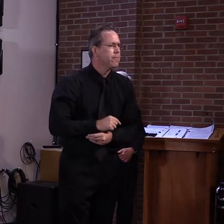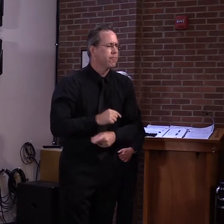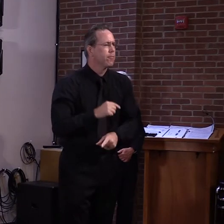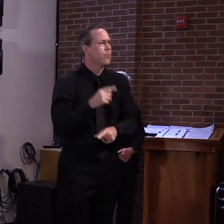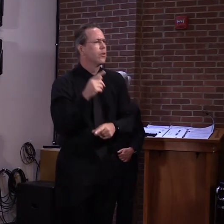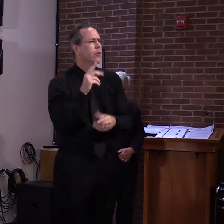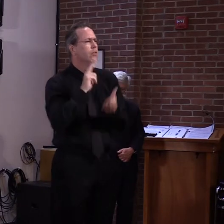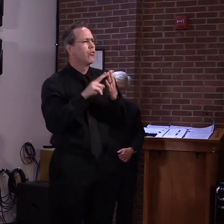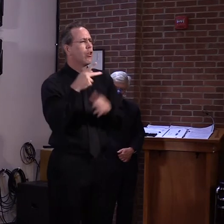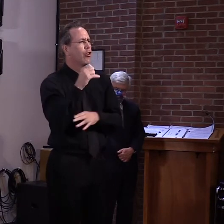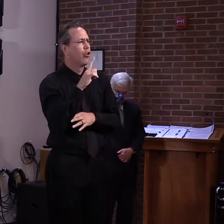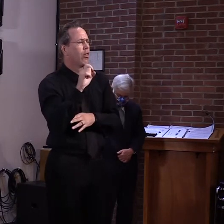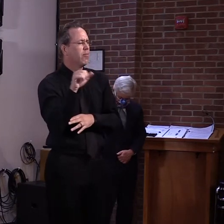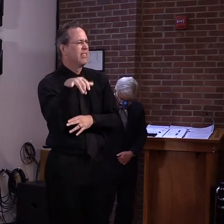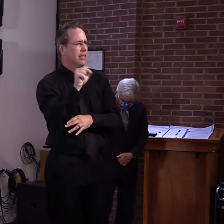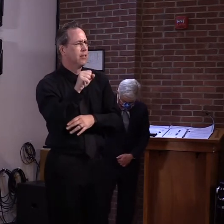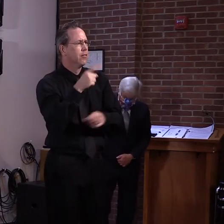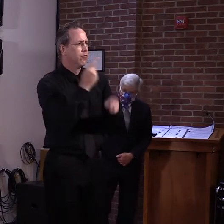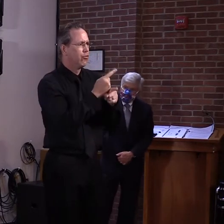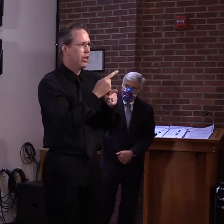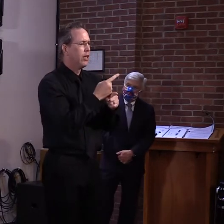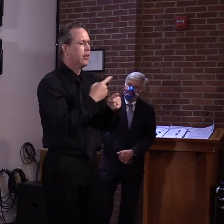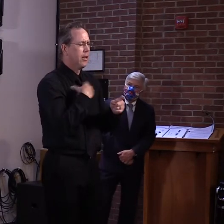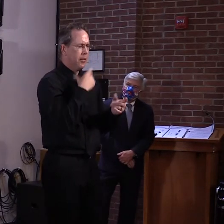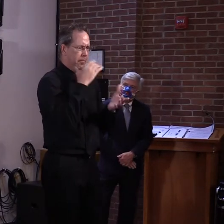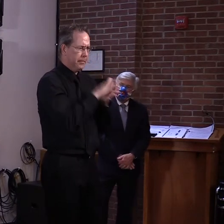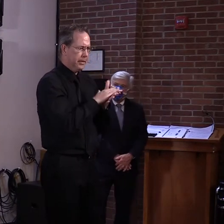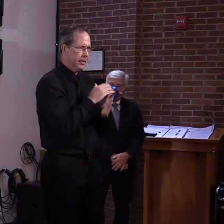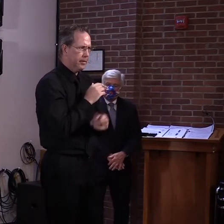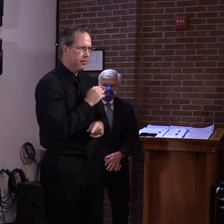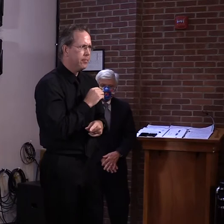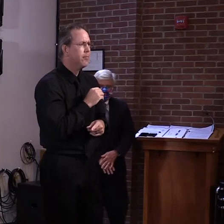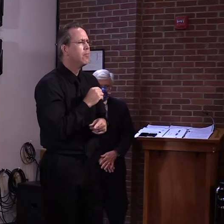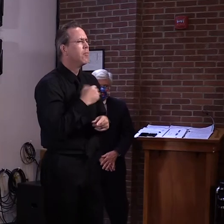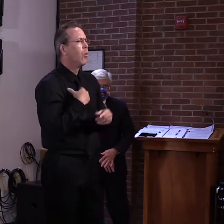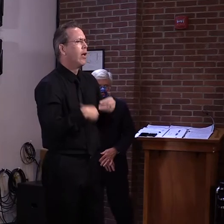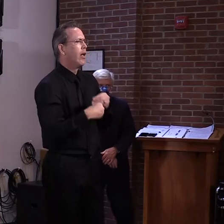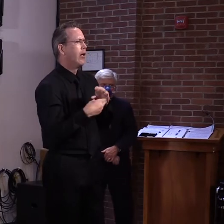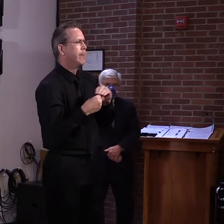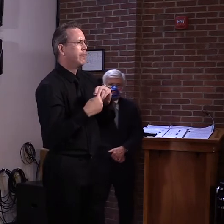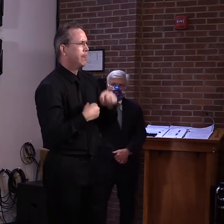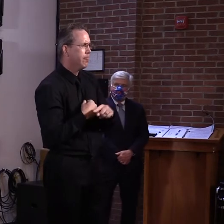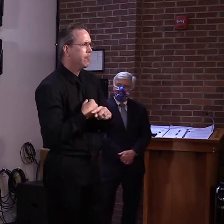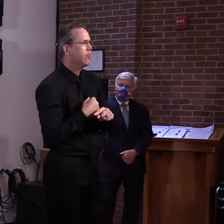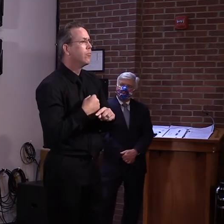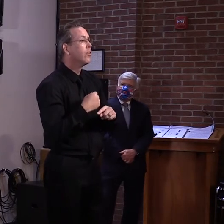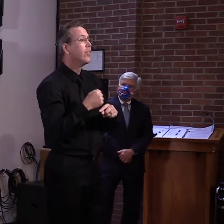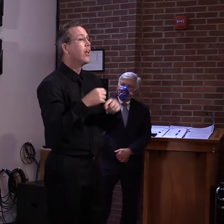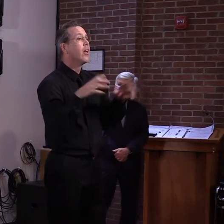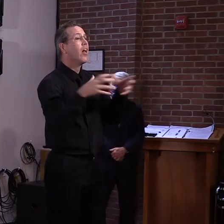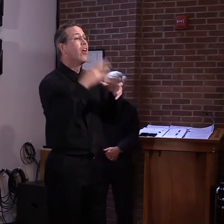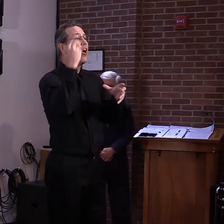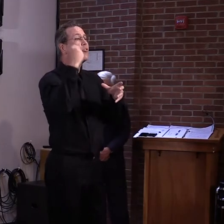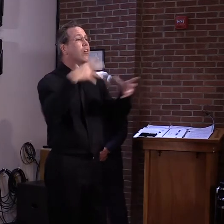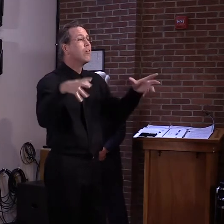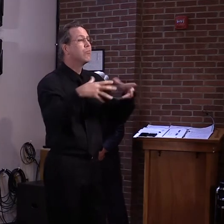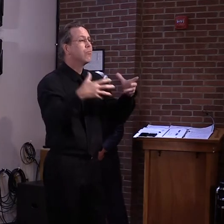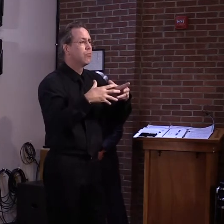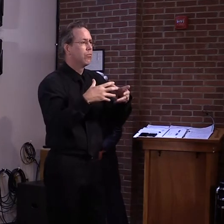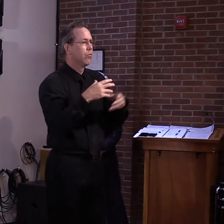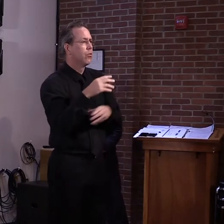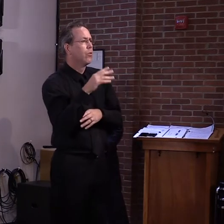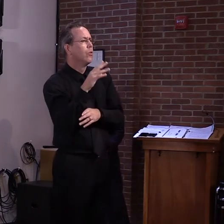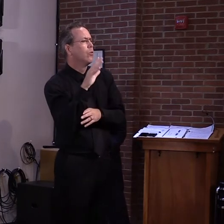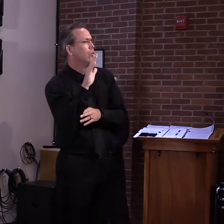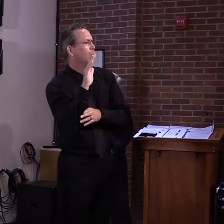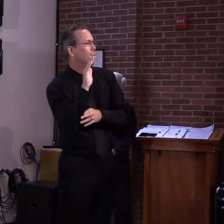I believe, made a change to that. So I think their gathering size is 25, but you could double check me on that as